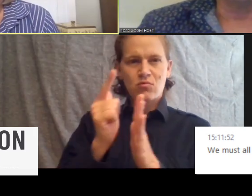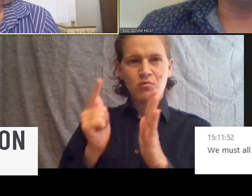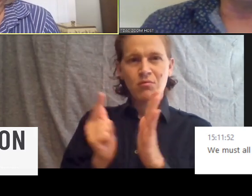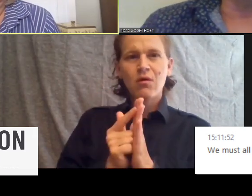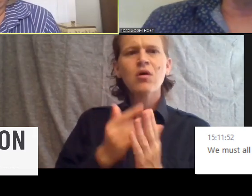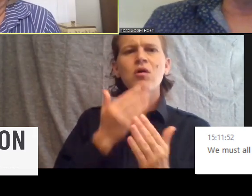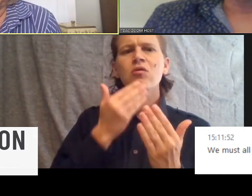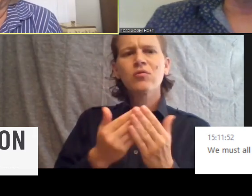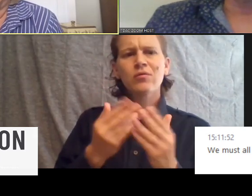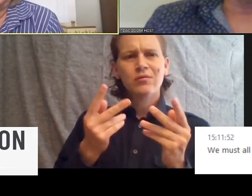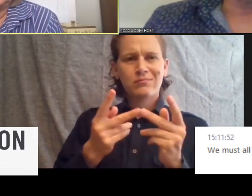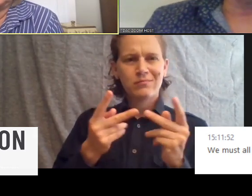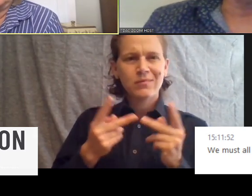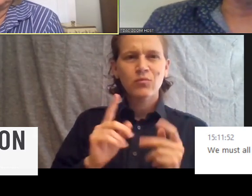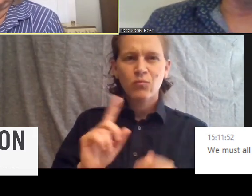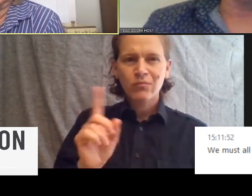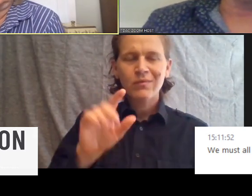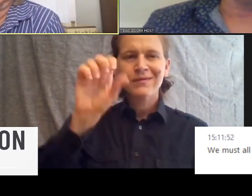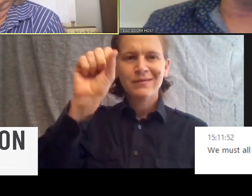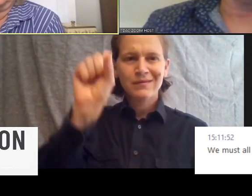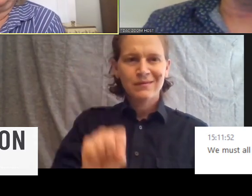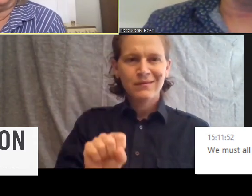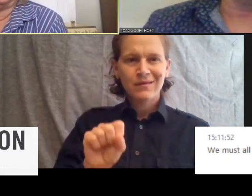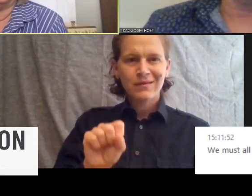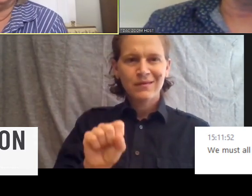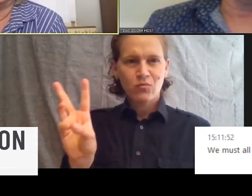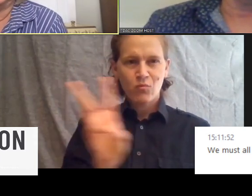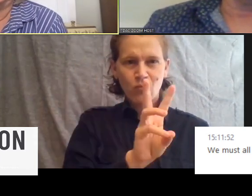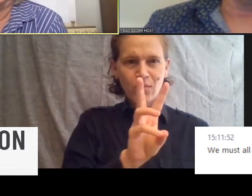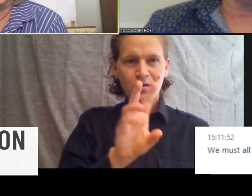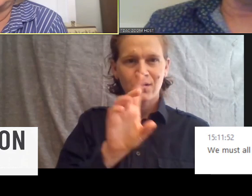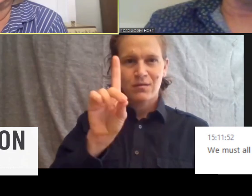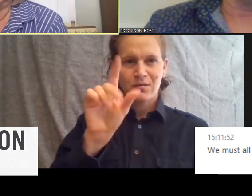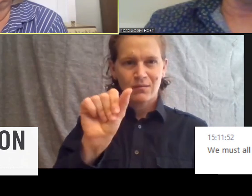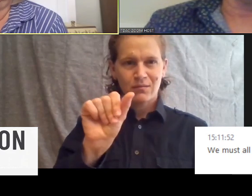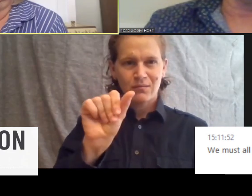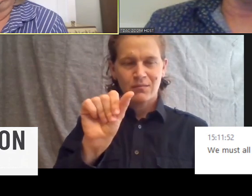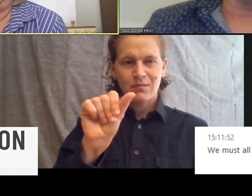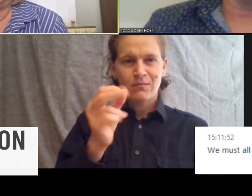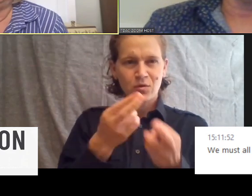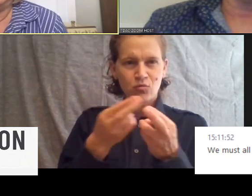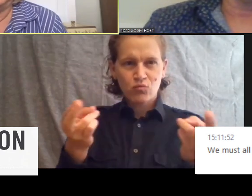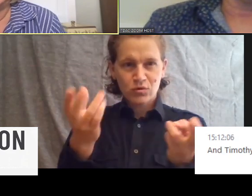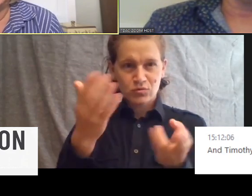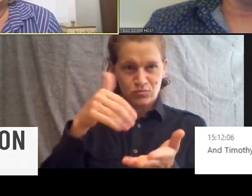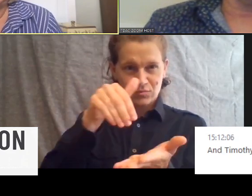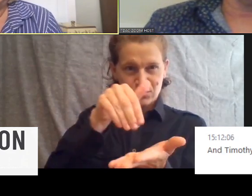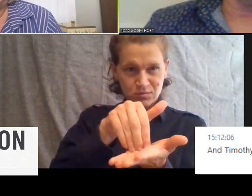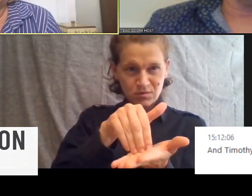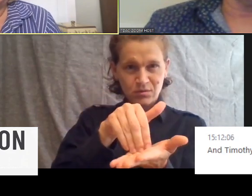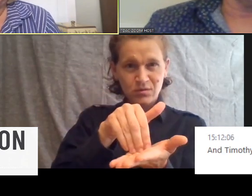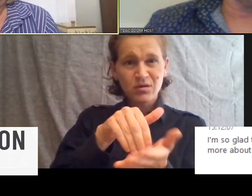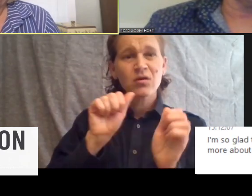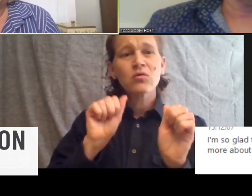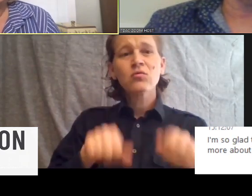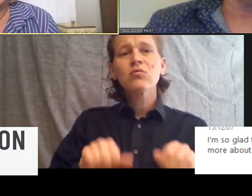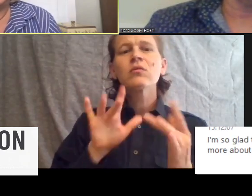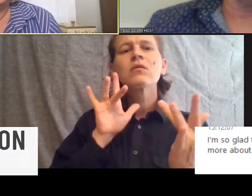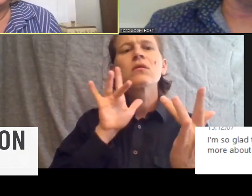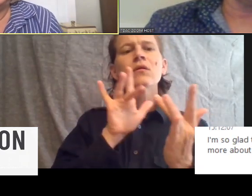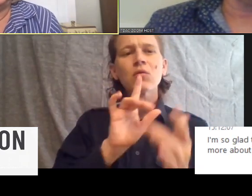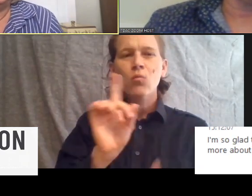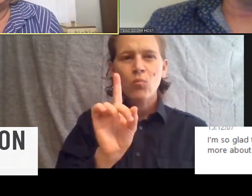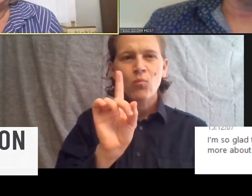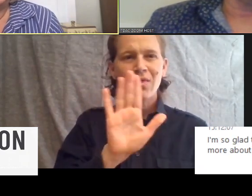Center. That is our regional resource center on the Americans with Disabilities Act. And you can contact them through their